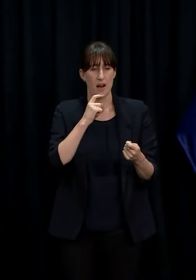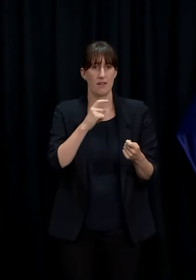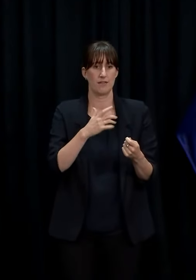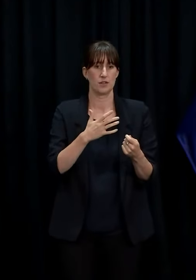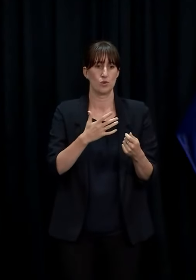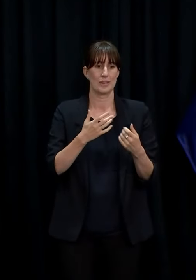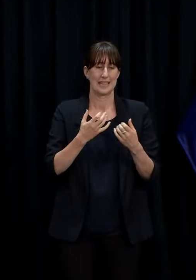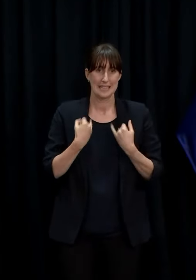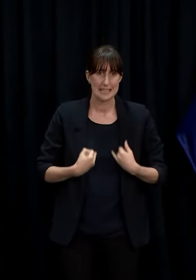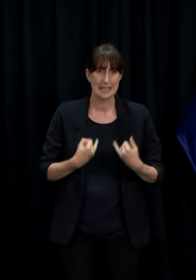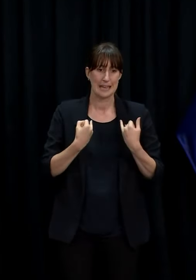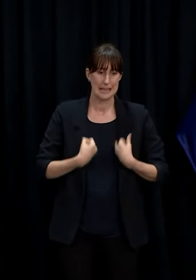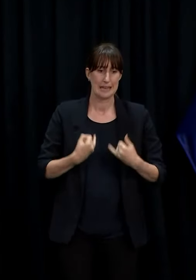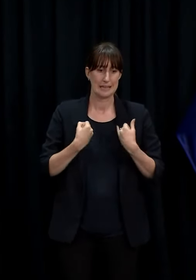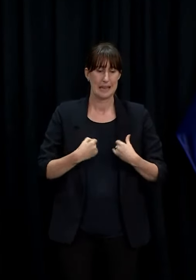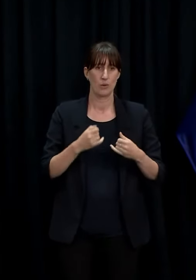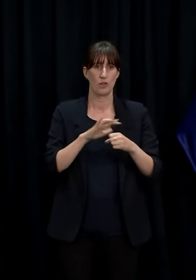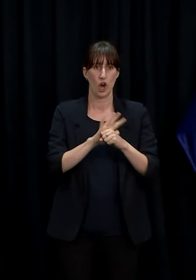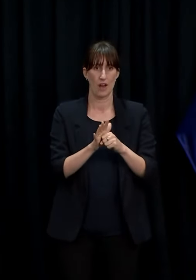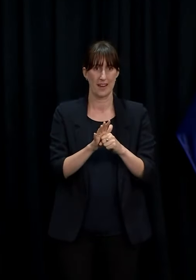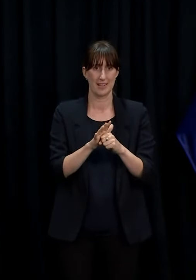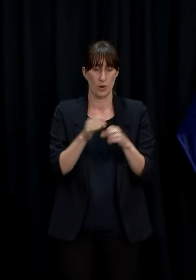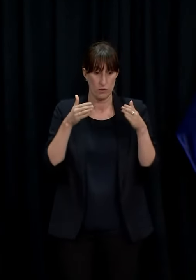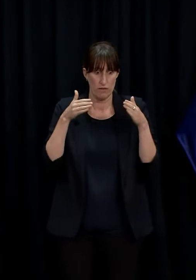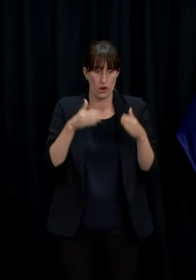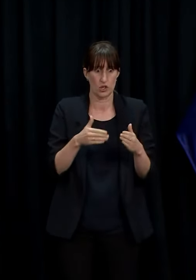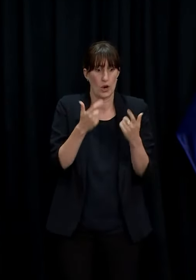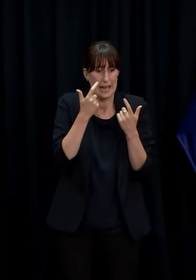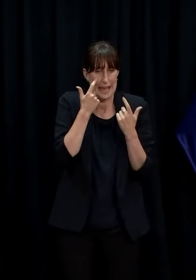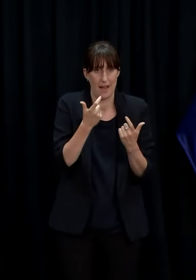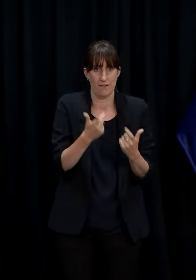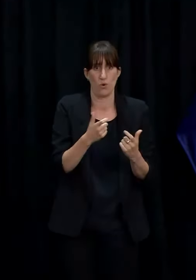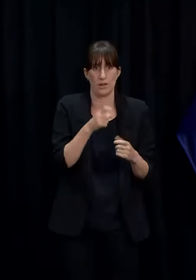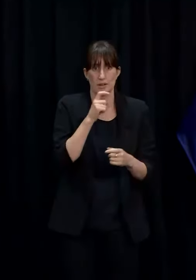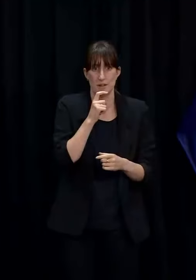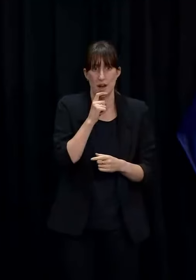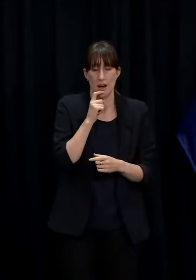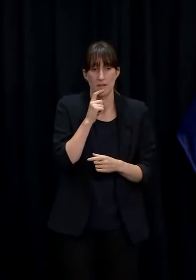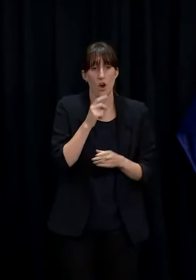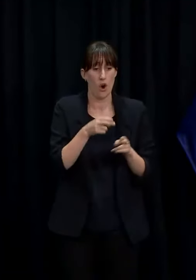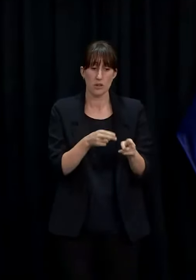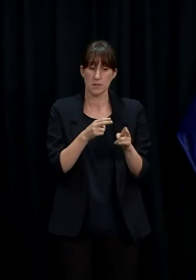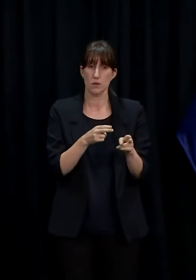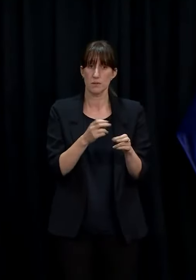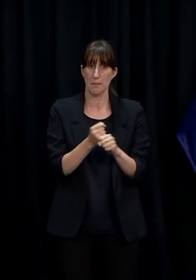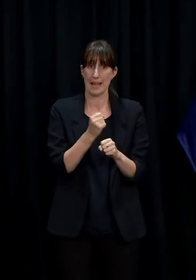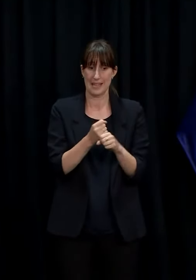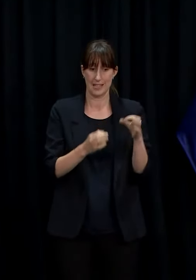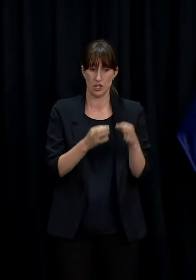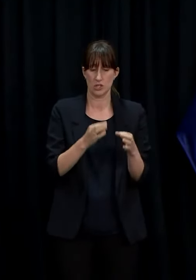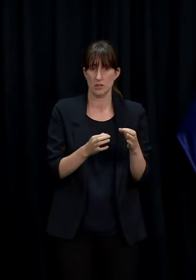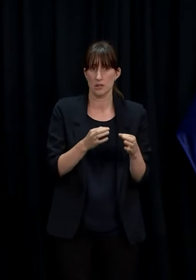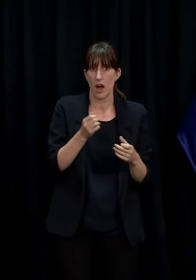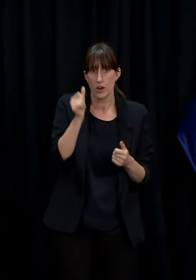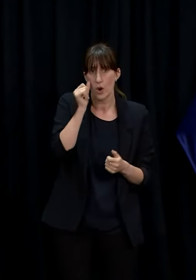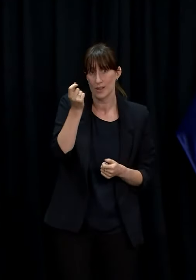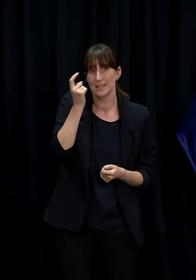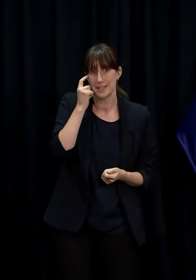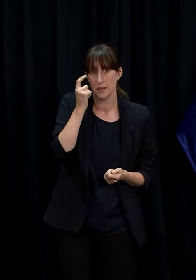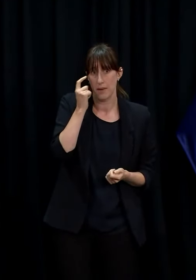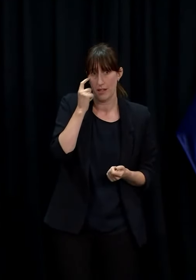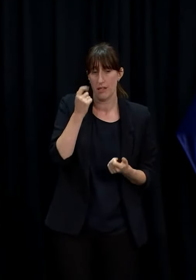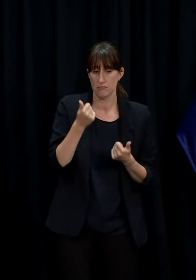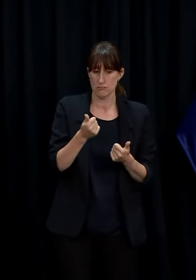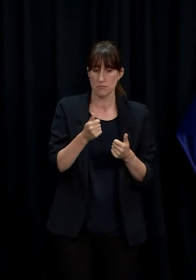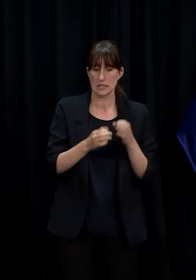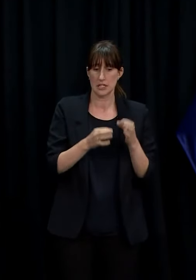to COVID-19. And I know hospitals are being sensible in the decisions that they are making. So, for example, where